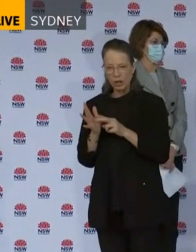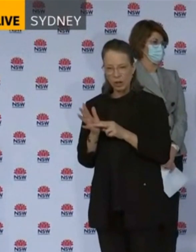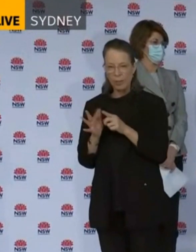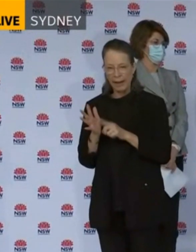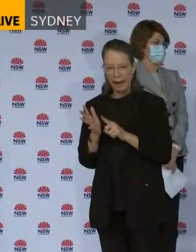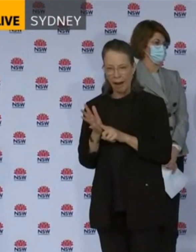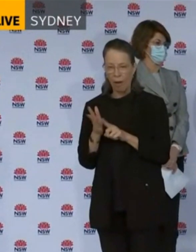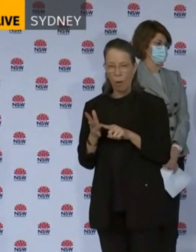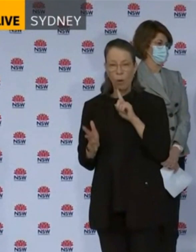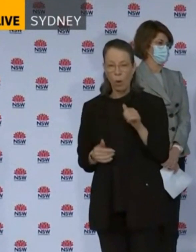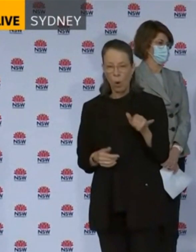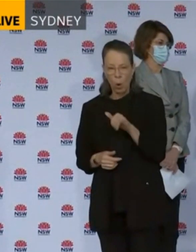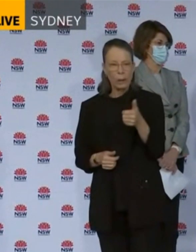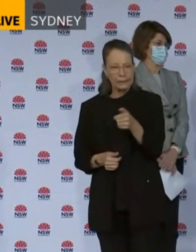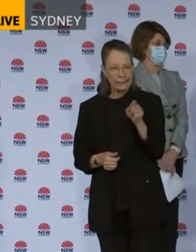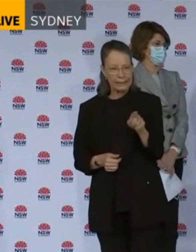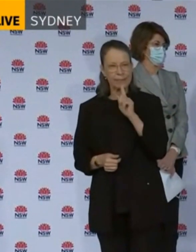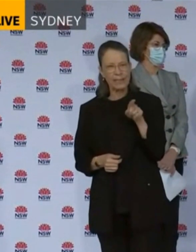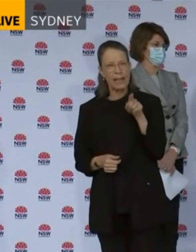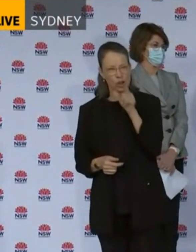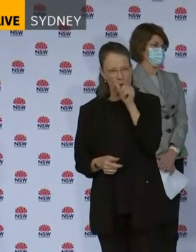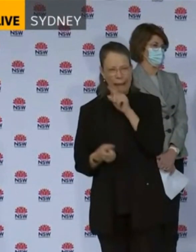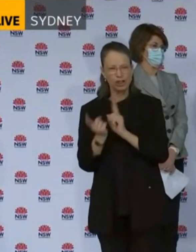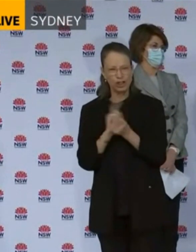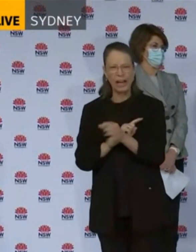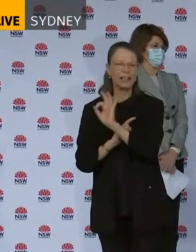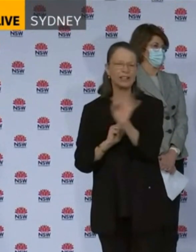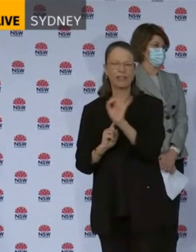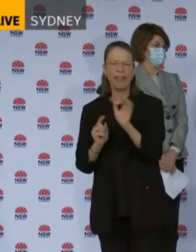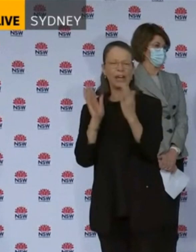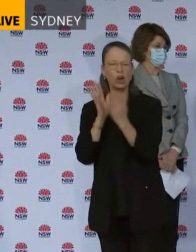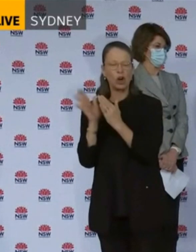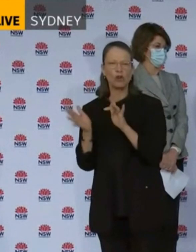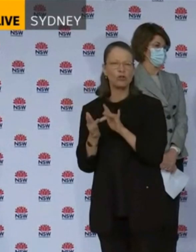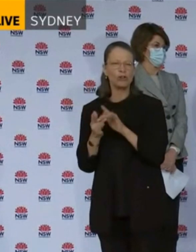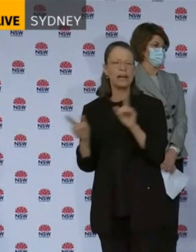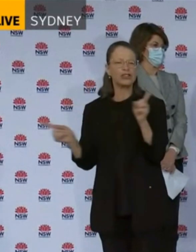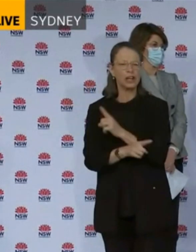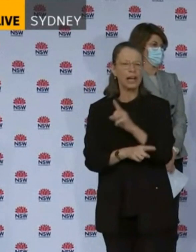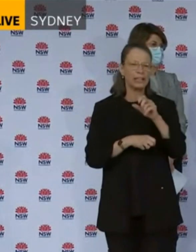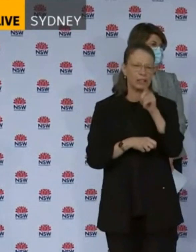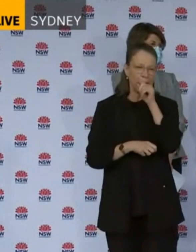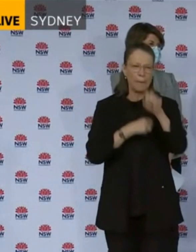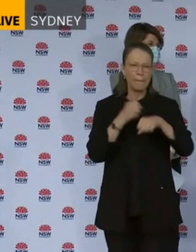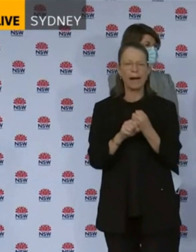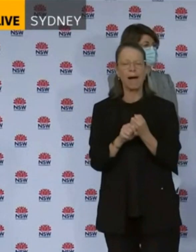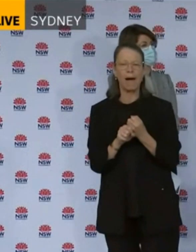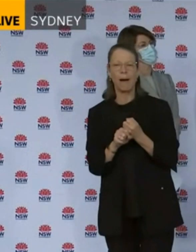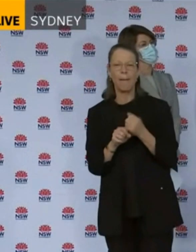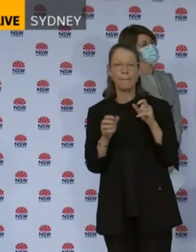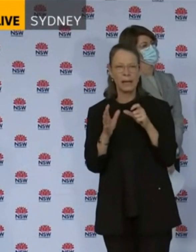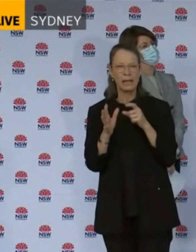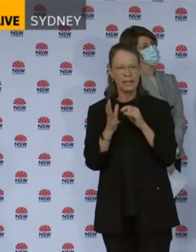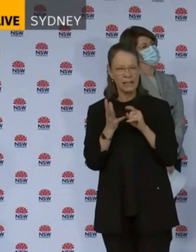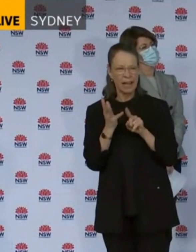from a close contact to a casual? You had no contact at all with Victor Dominello? No. Well, obviously, he was at a press conference with me yesterday.